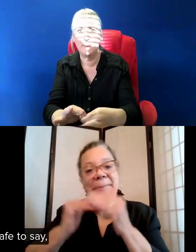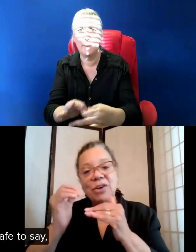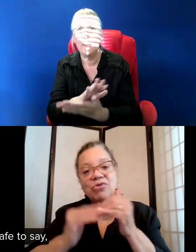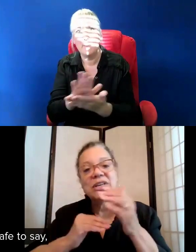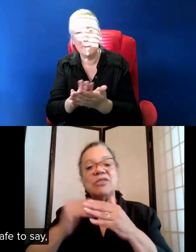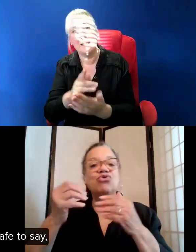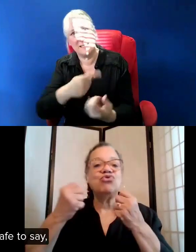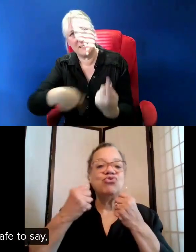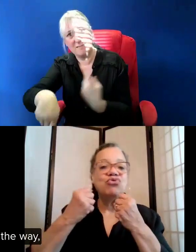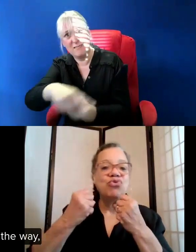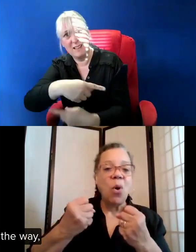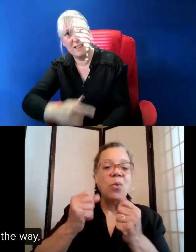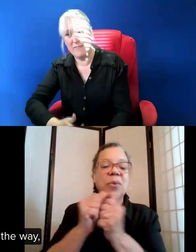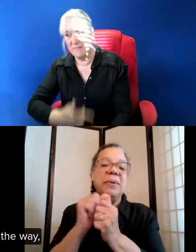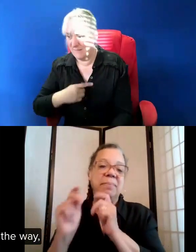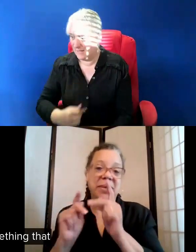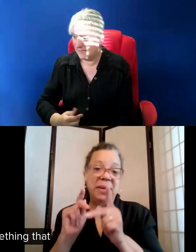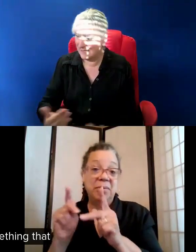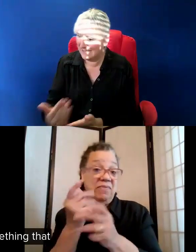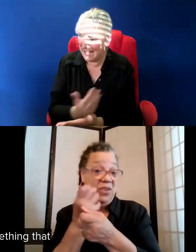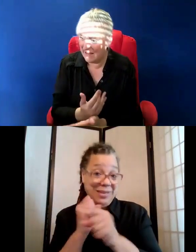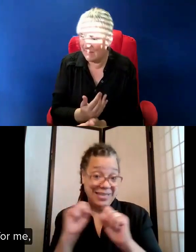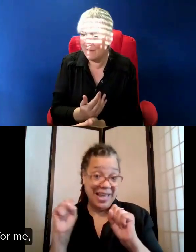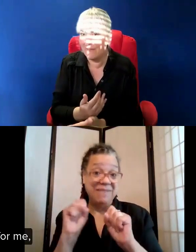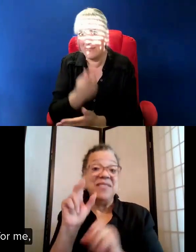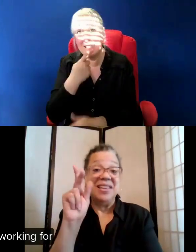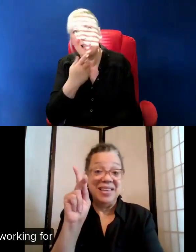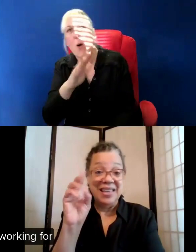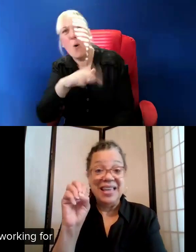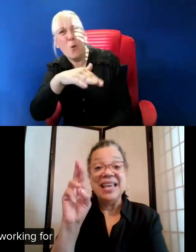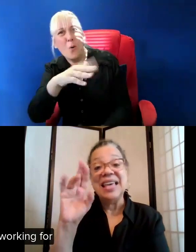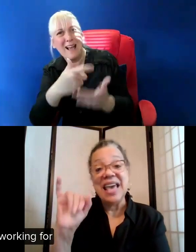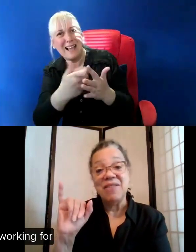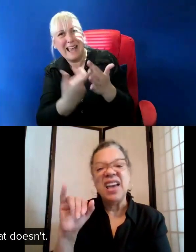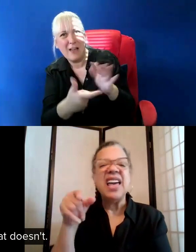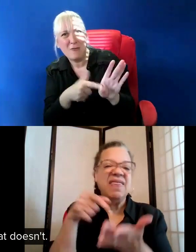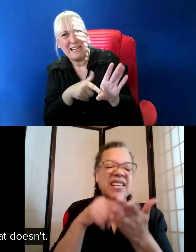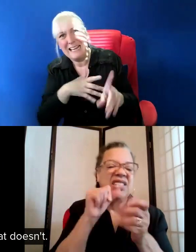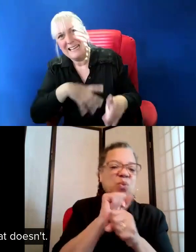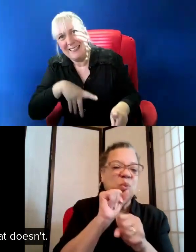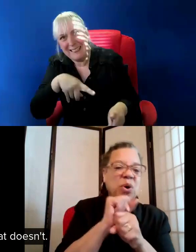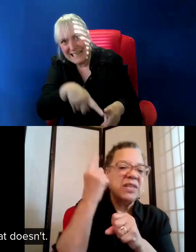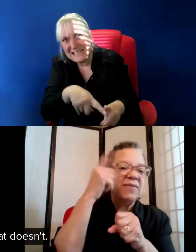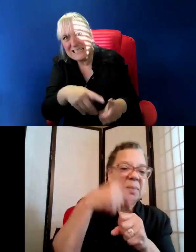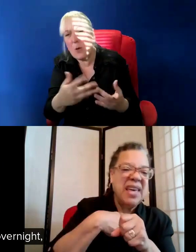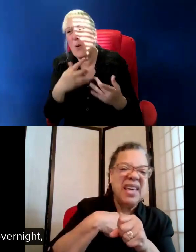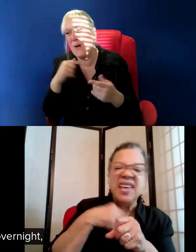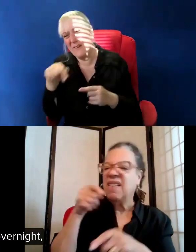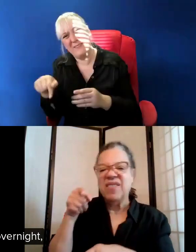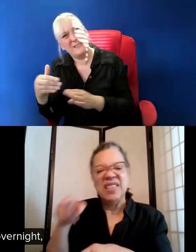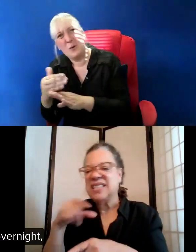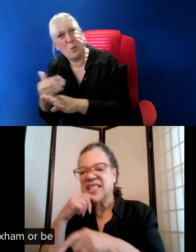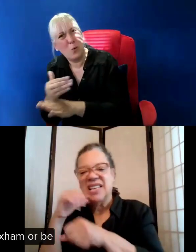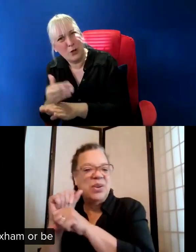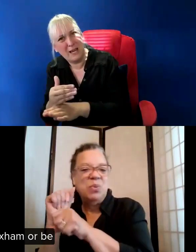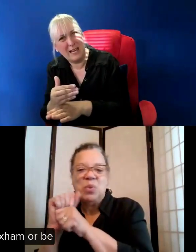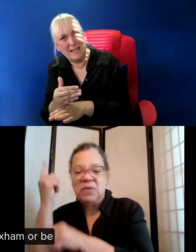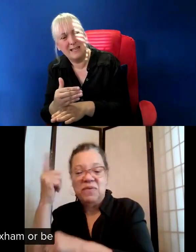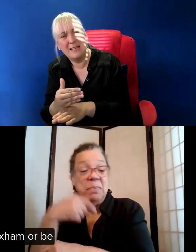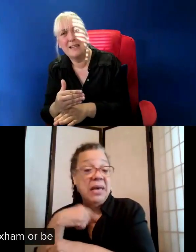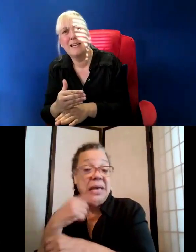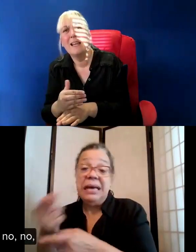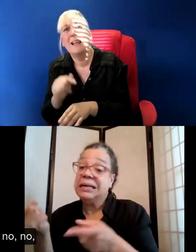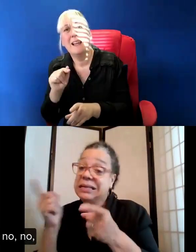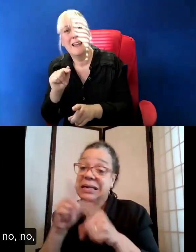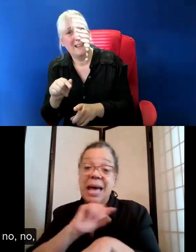they feel safe to say, Kerry, by the way, here's something that would work for me, or this isn't working for me. But that doesn't happen overnight, be it at